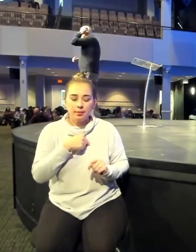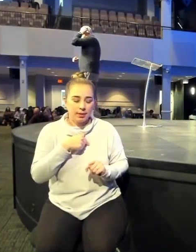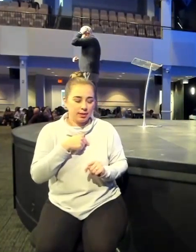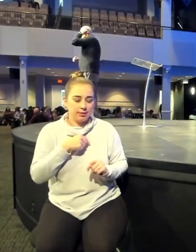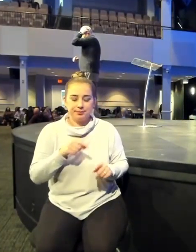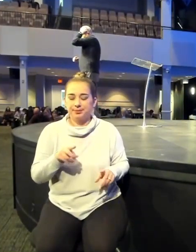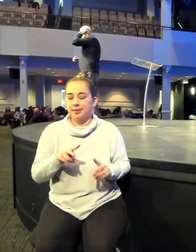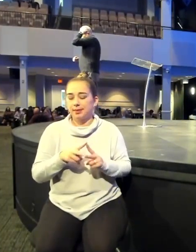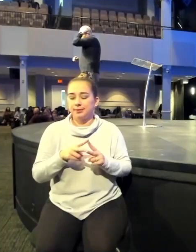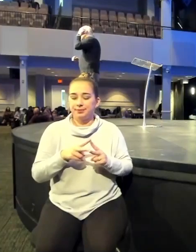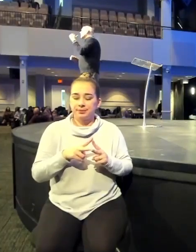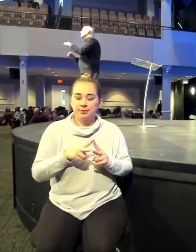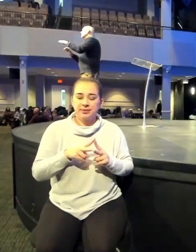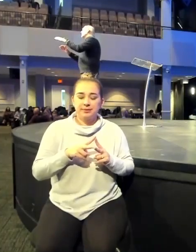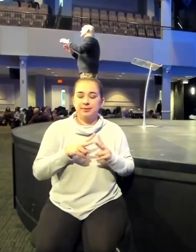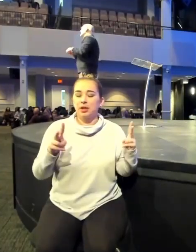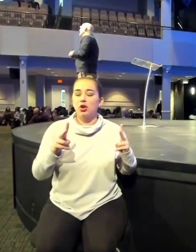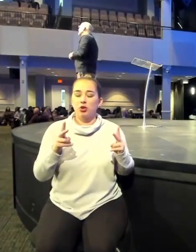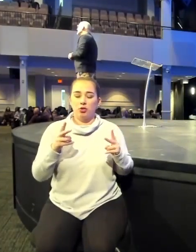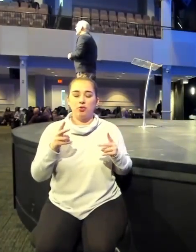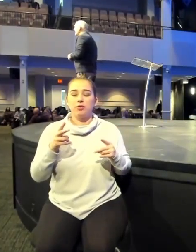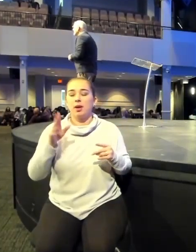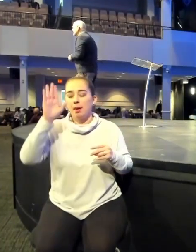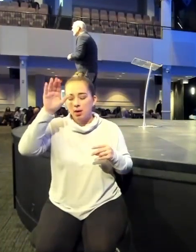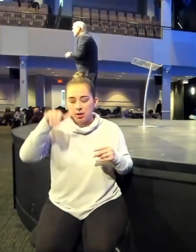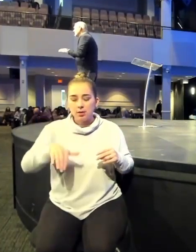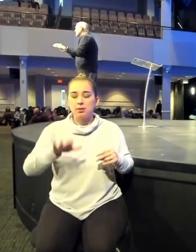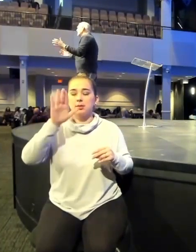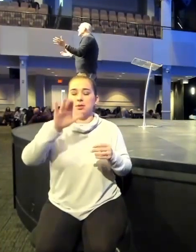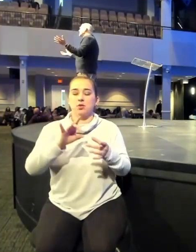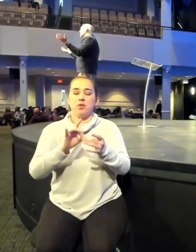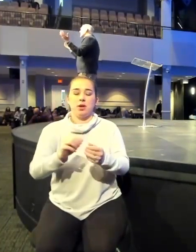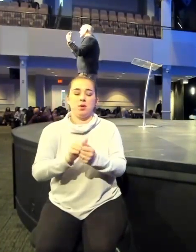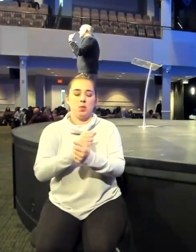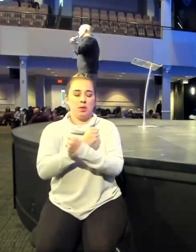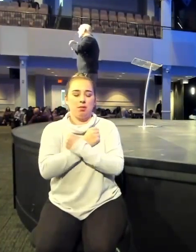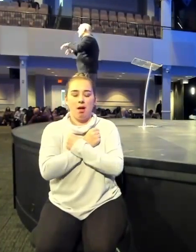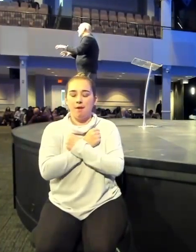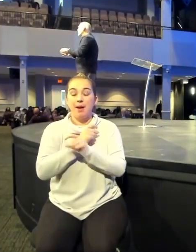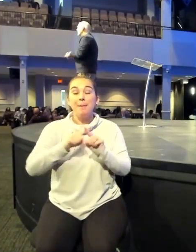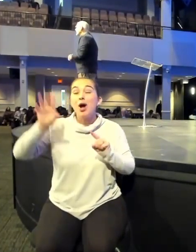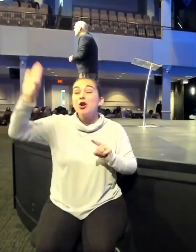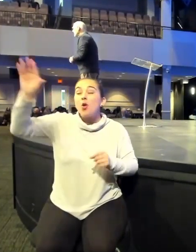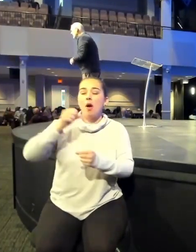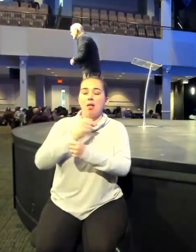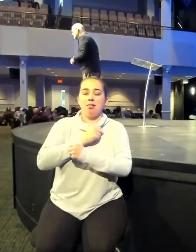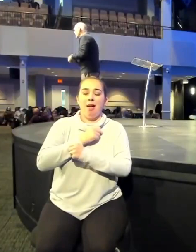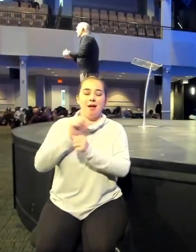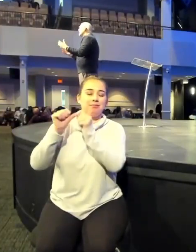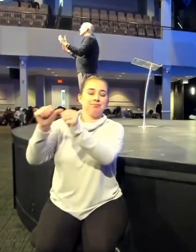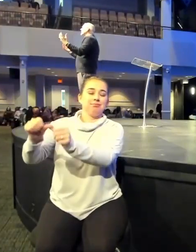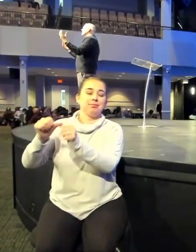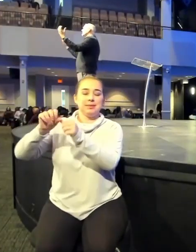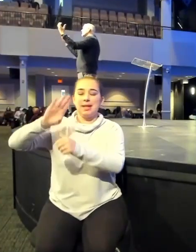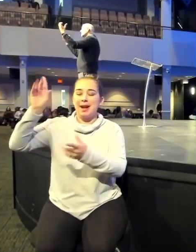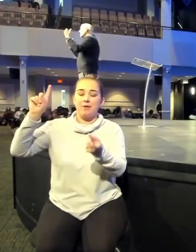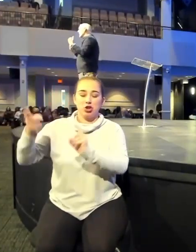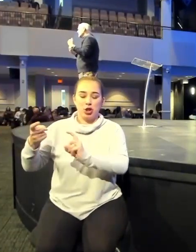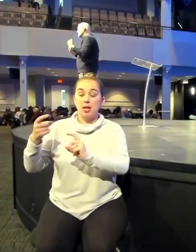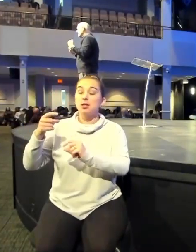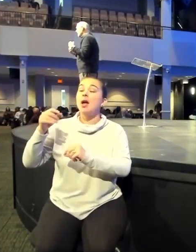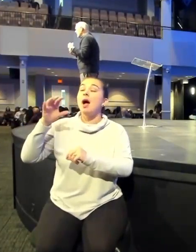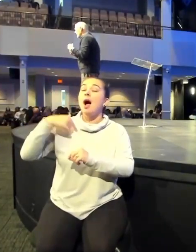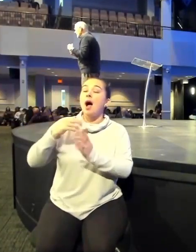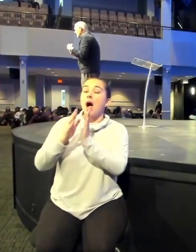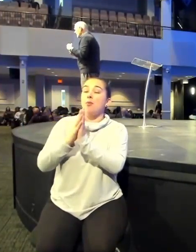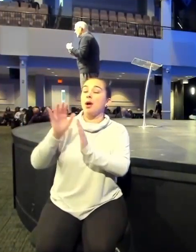to love. But Lord, your love for us is constant. It never changes. So I pray that more and more every day that same kind of love that you show